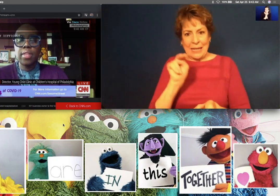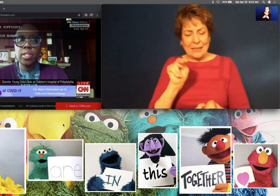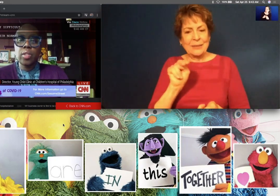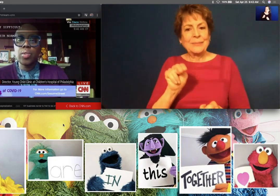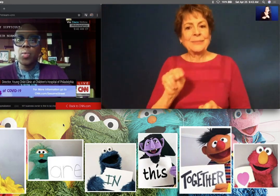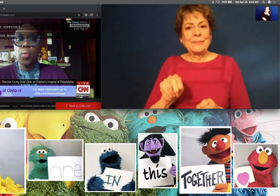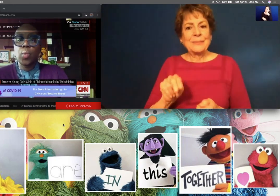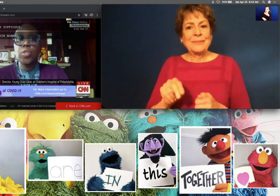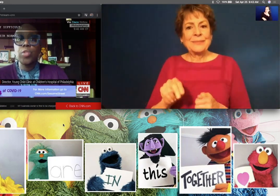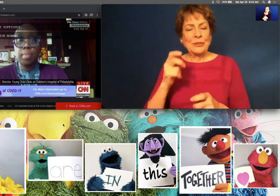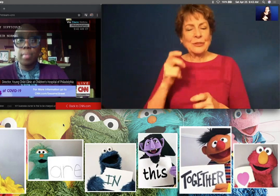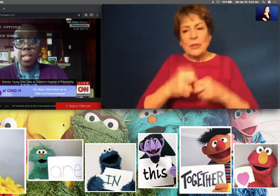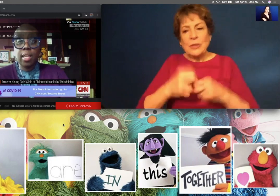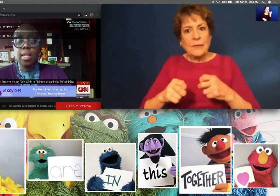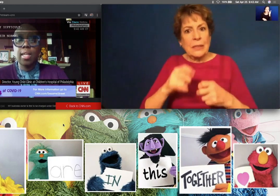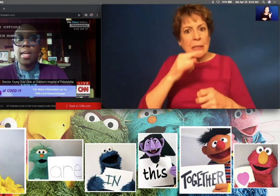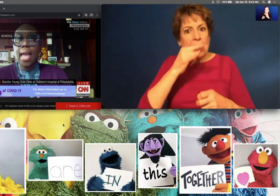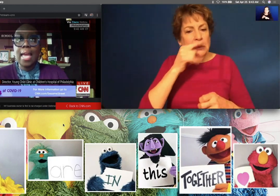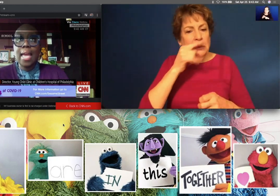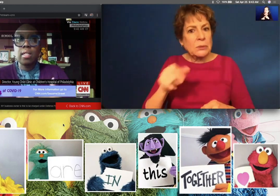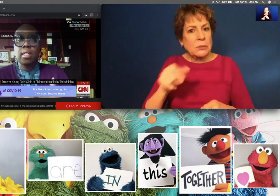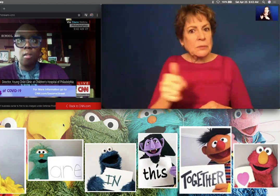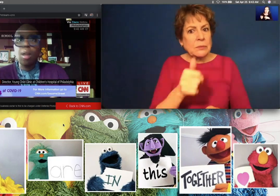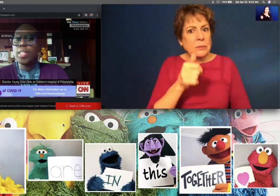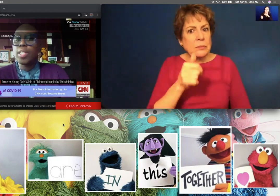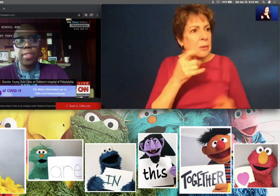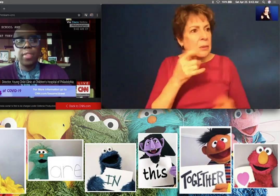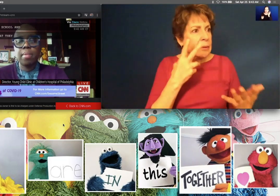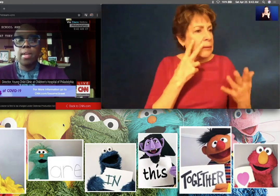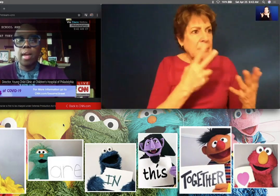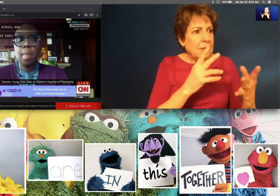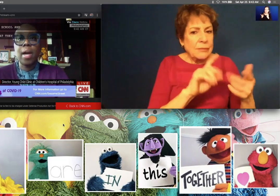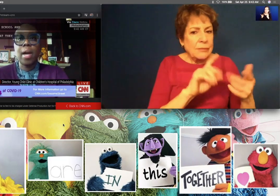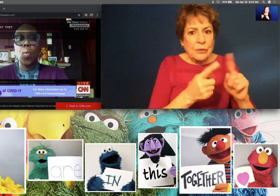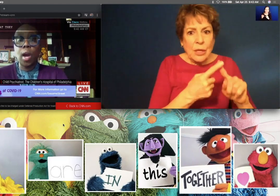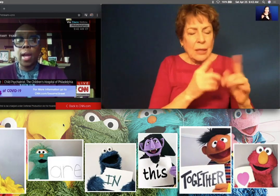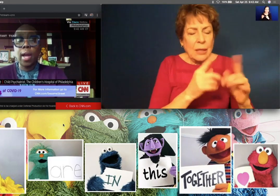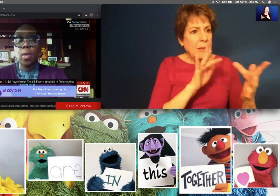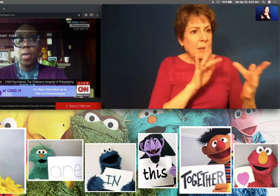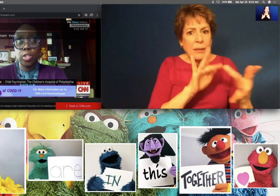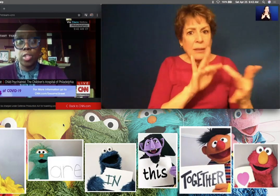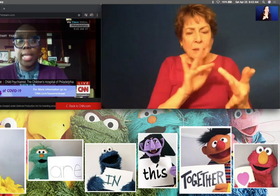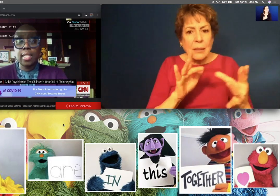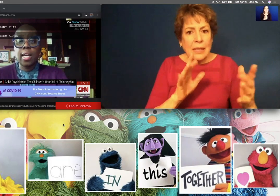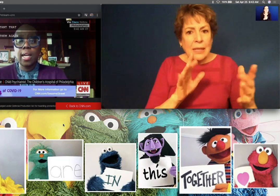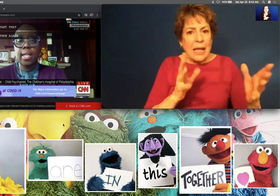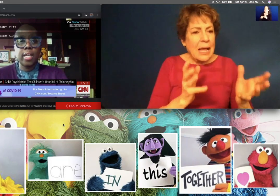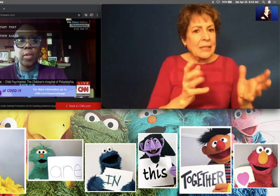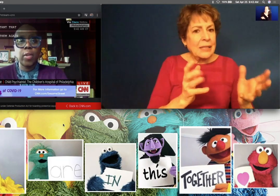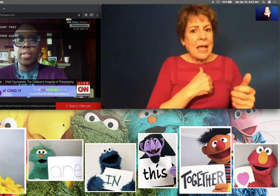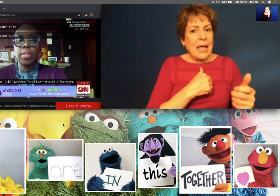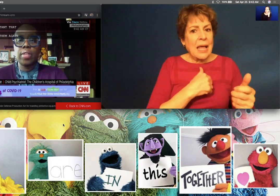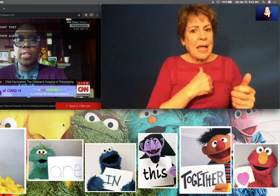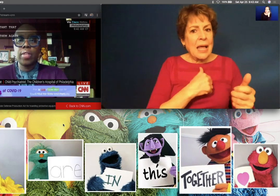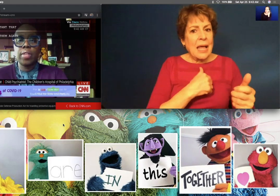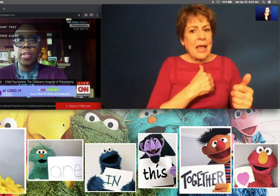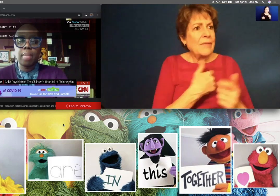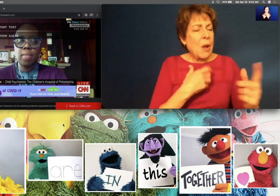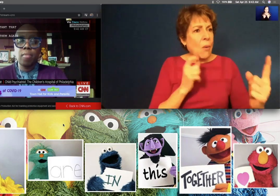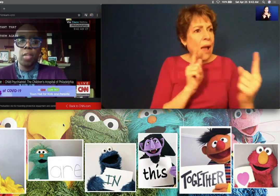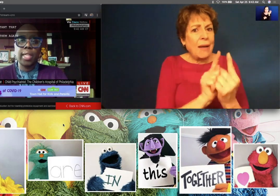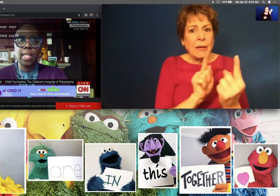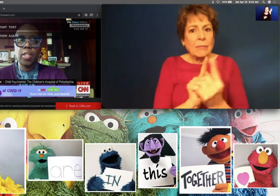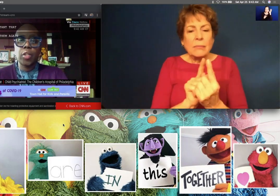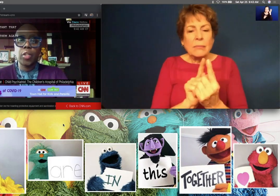aren't seeing the people that they love. So it's clear that it's important that the adults reassure them again